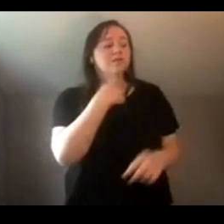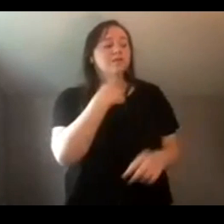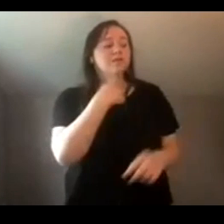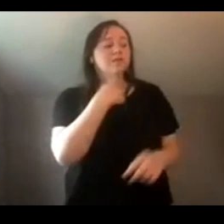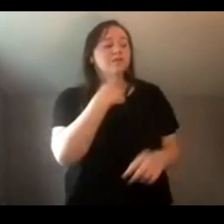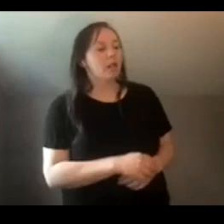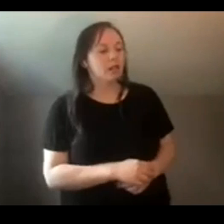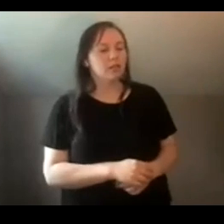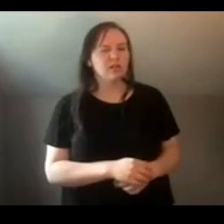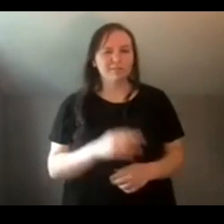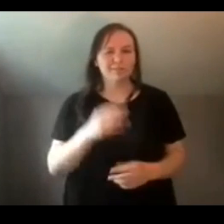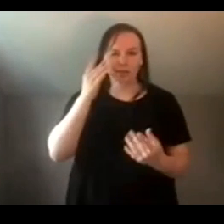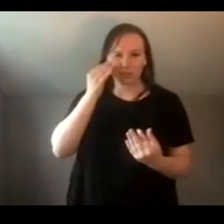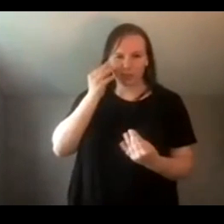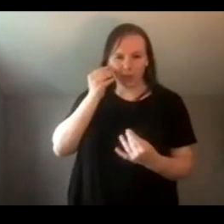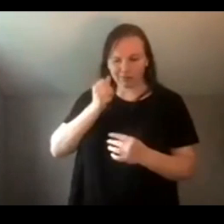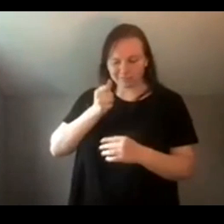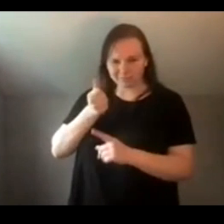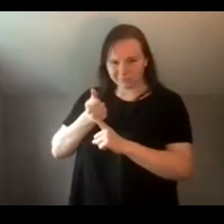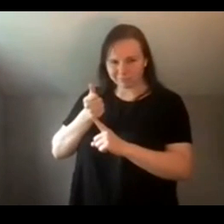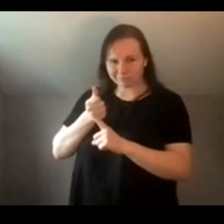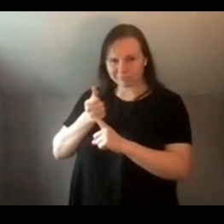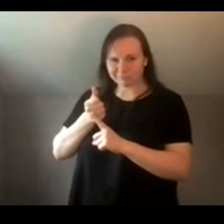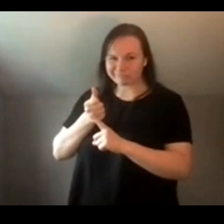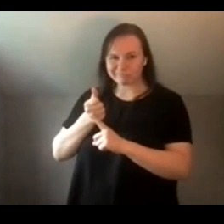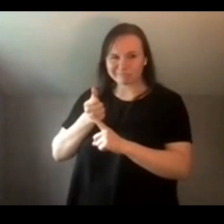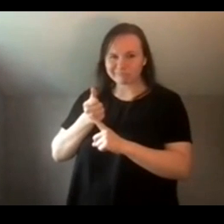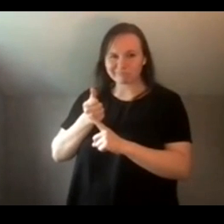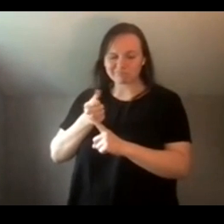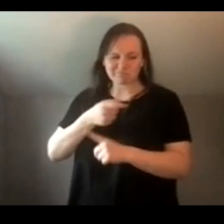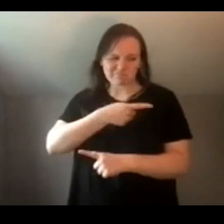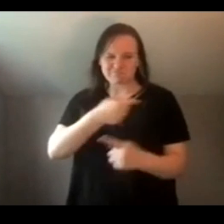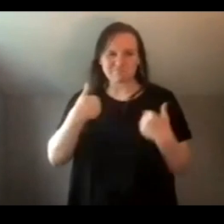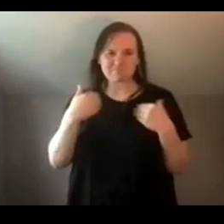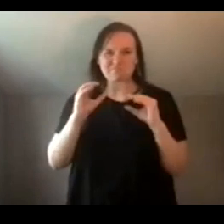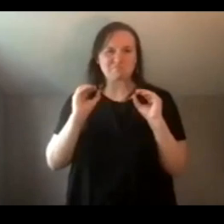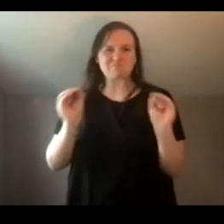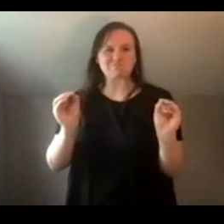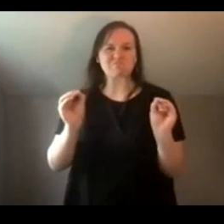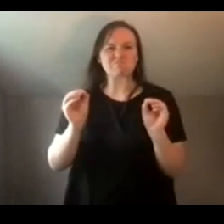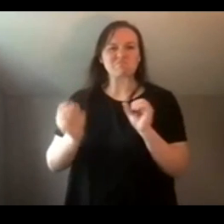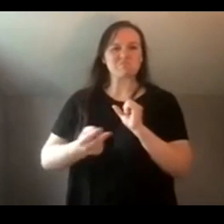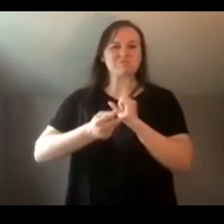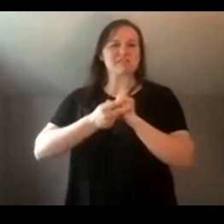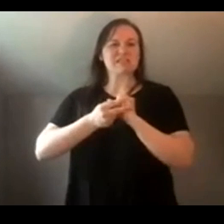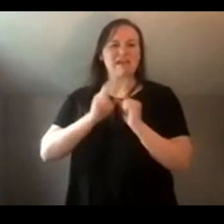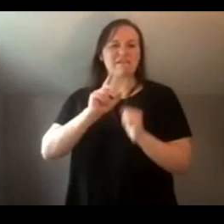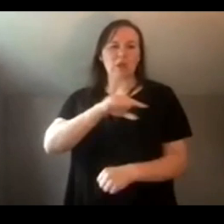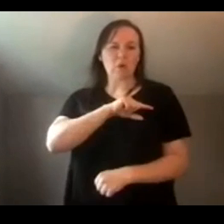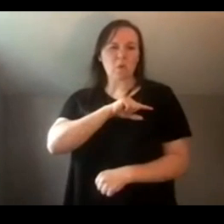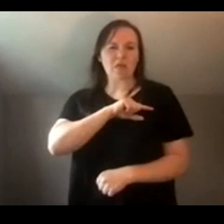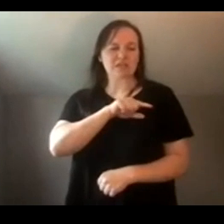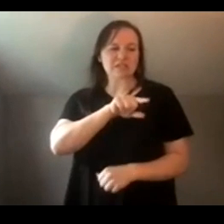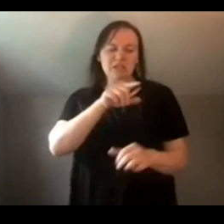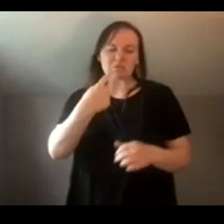But he thought to himself, he has no redeeming qualities. He will say anything to keep